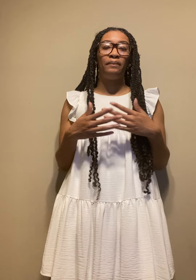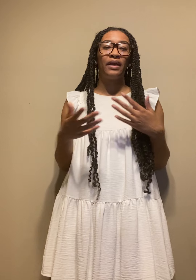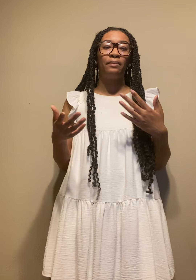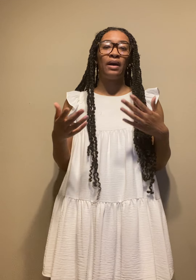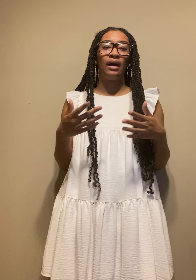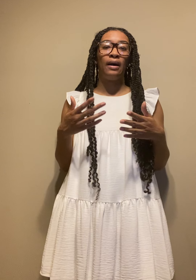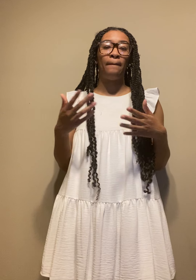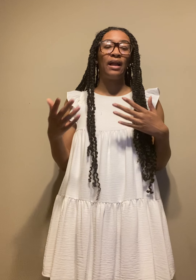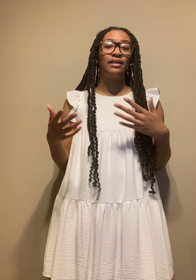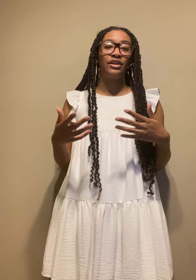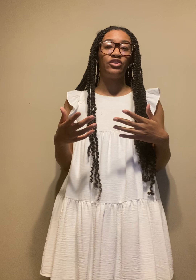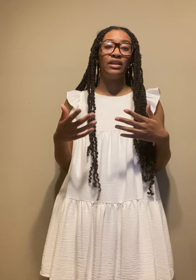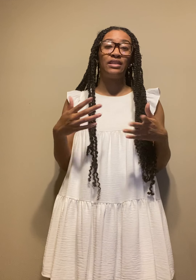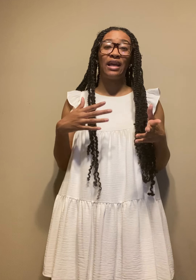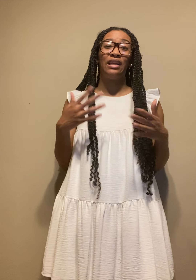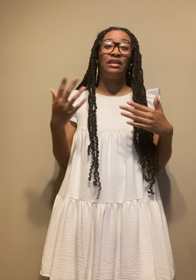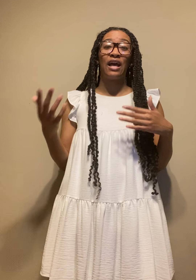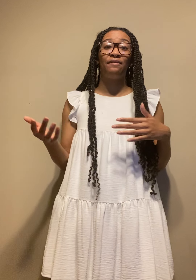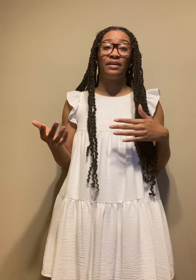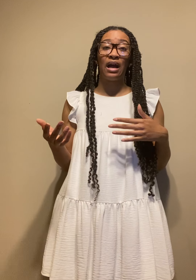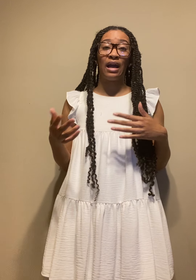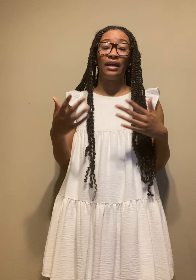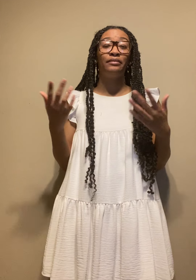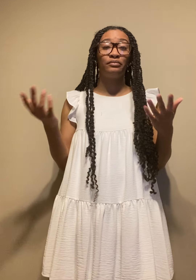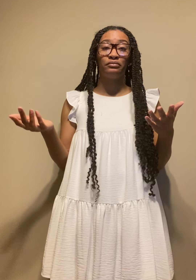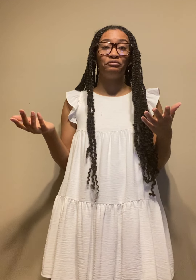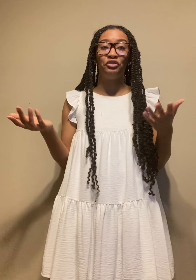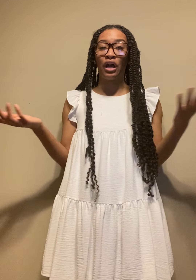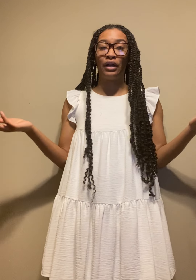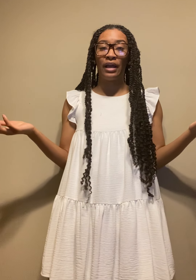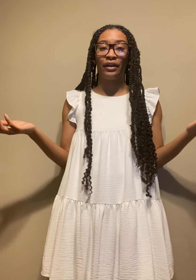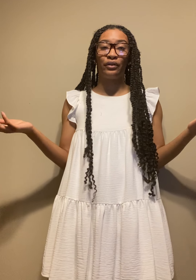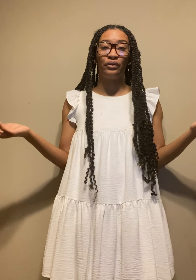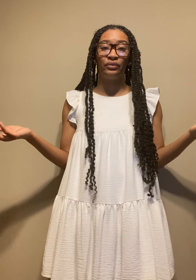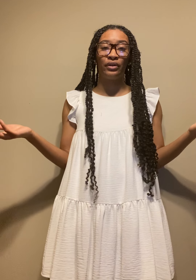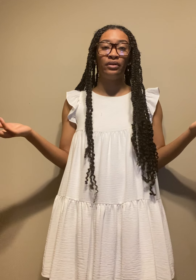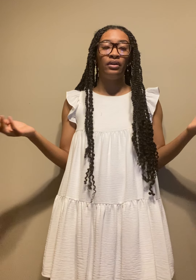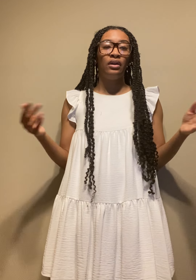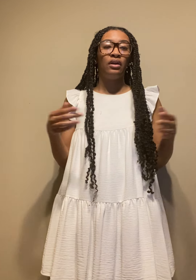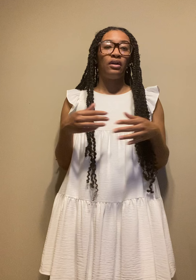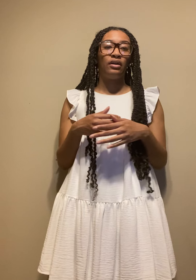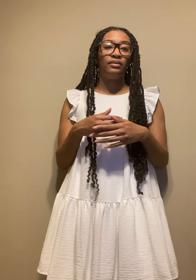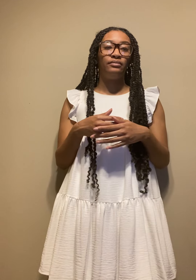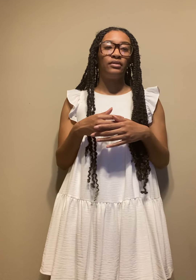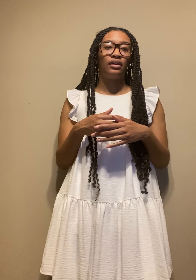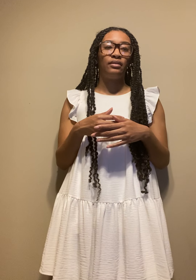big politicians and the FBI, John Edgar Hoover,